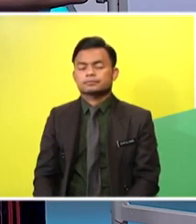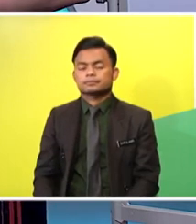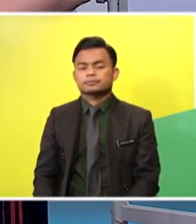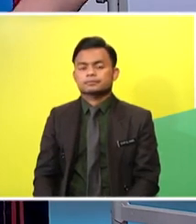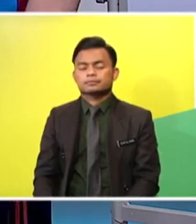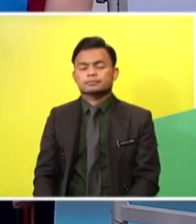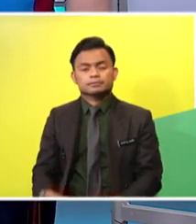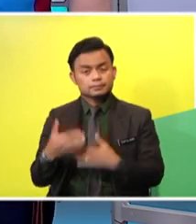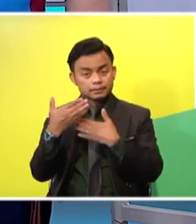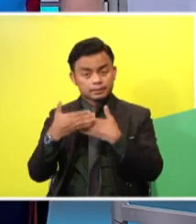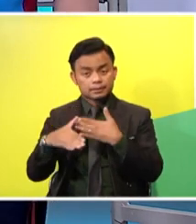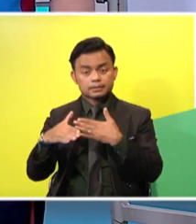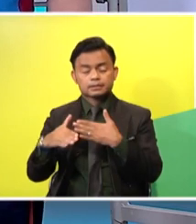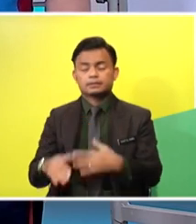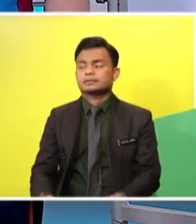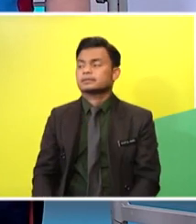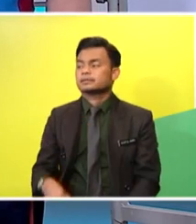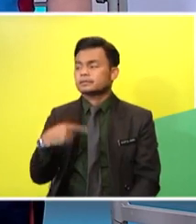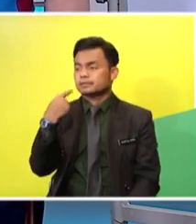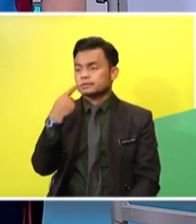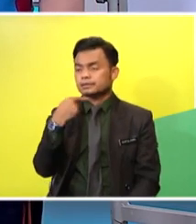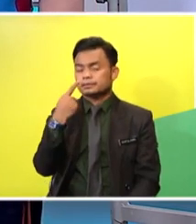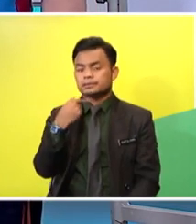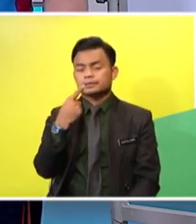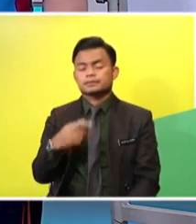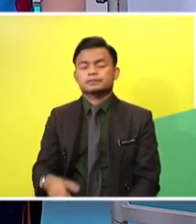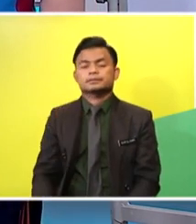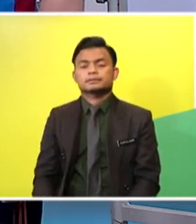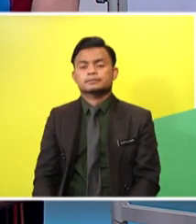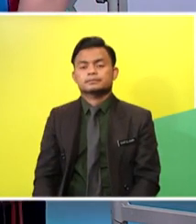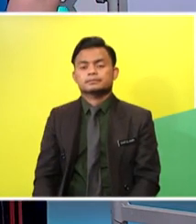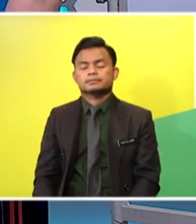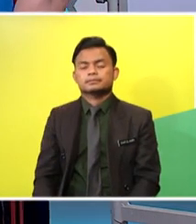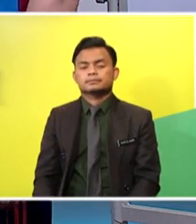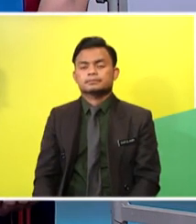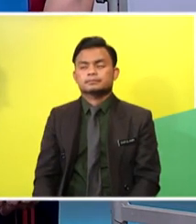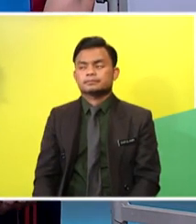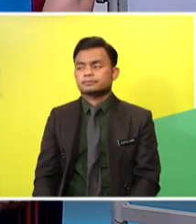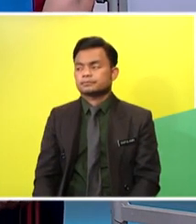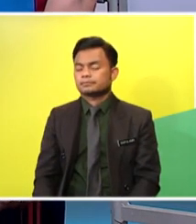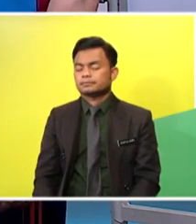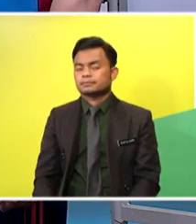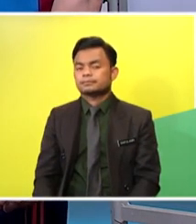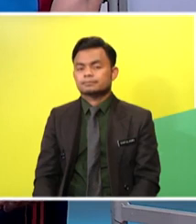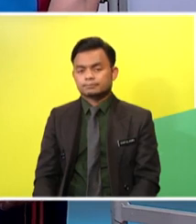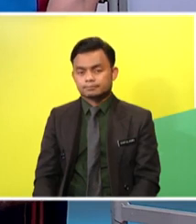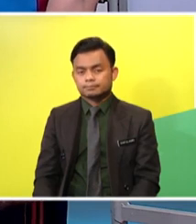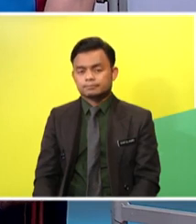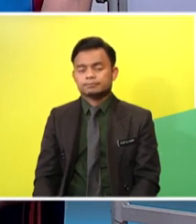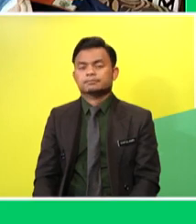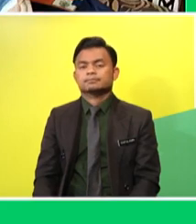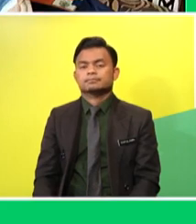sentence. Who is this? It's Lai Yixin. Okay, reading number